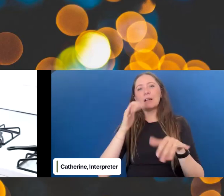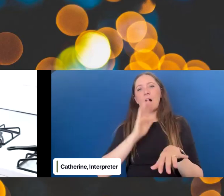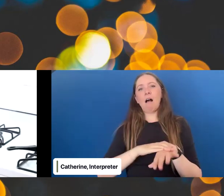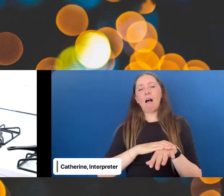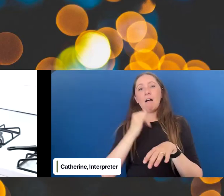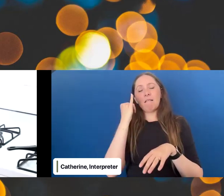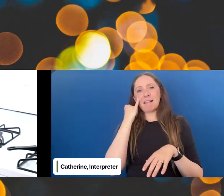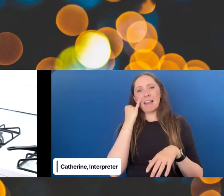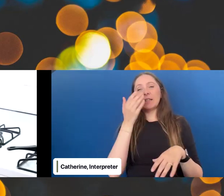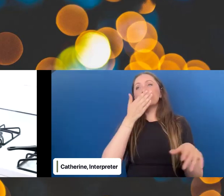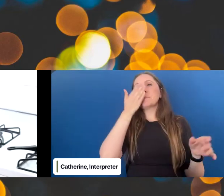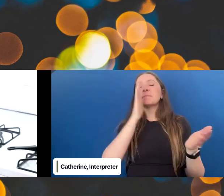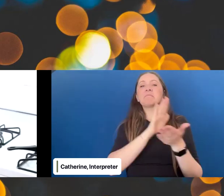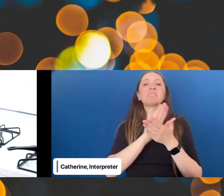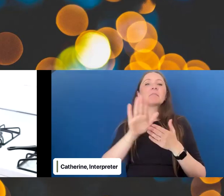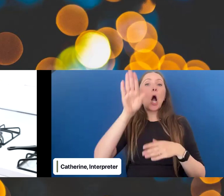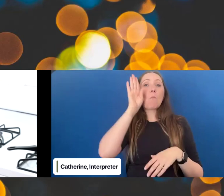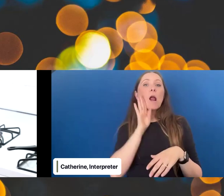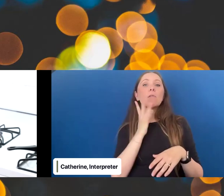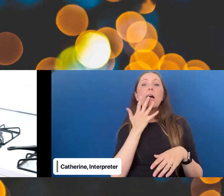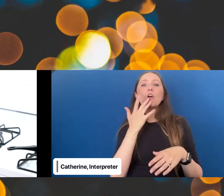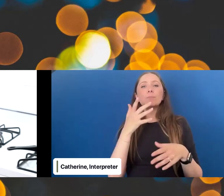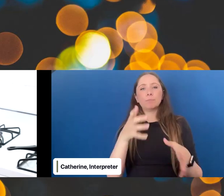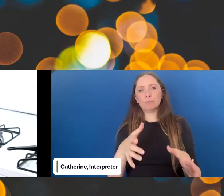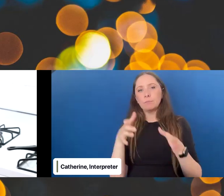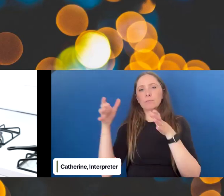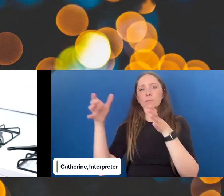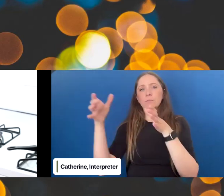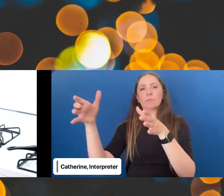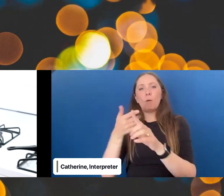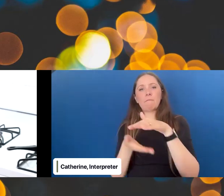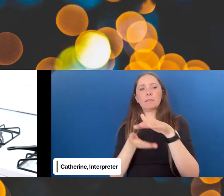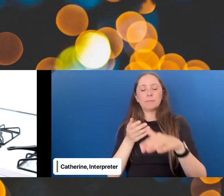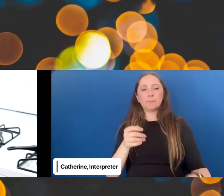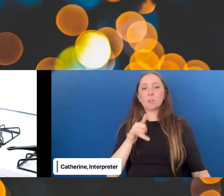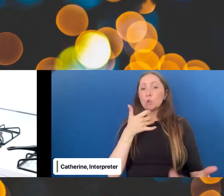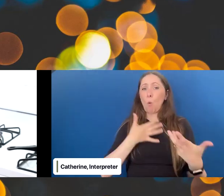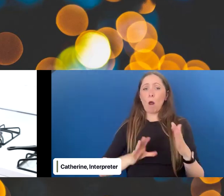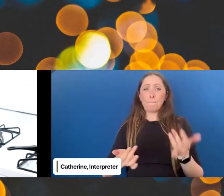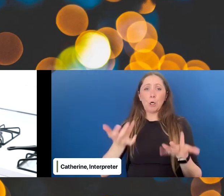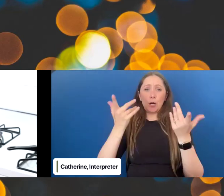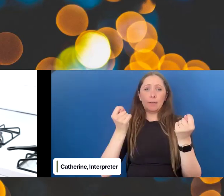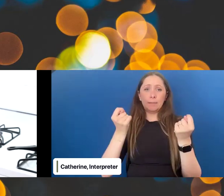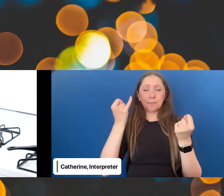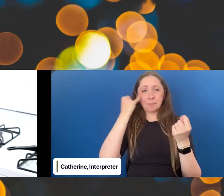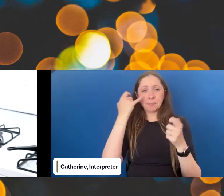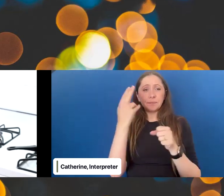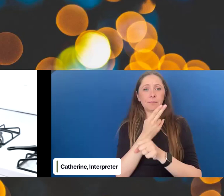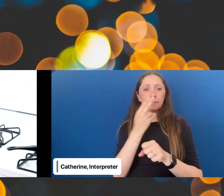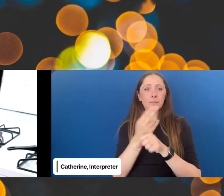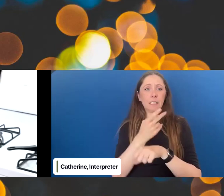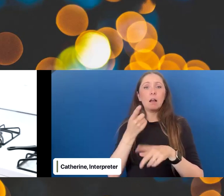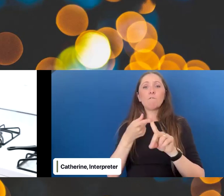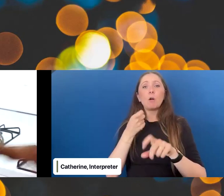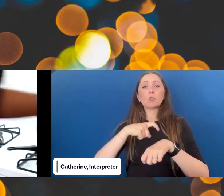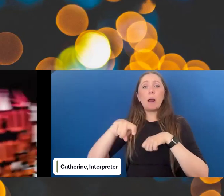if it's fragrant and brown, take it out of the oven. Okay. For those of you doing it from